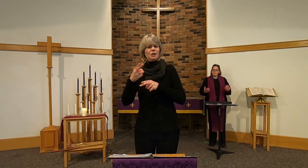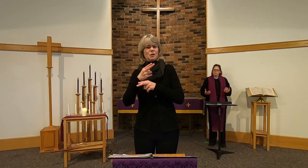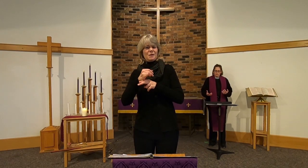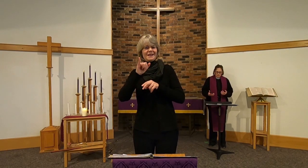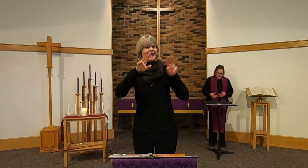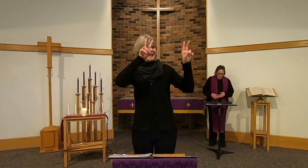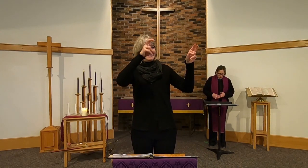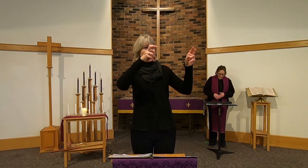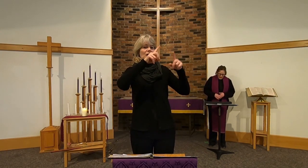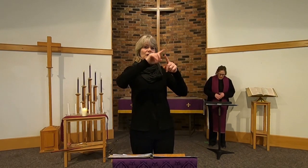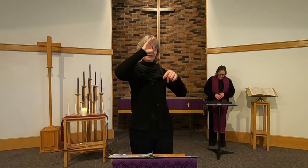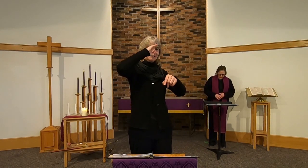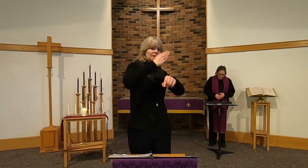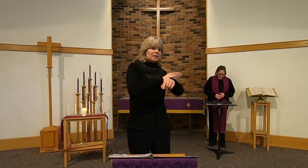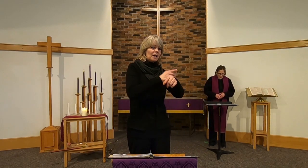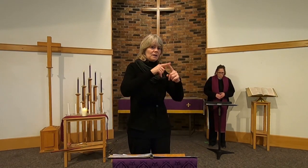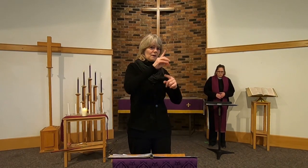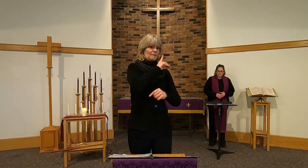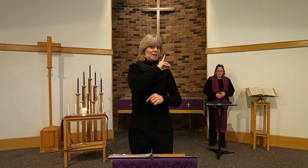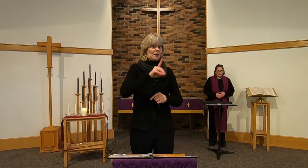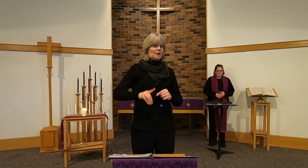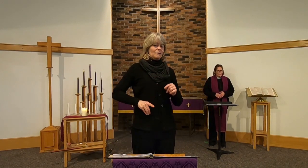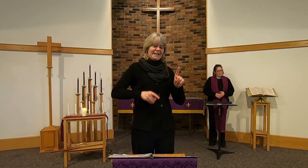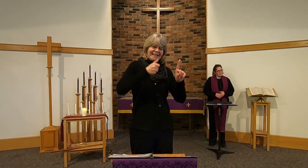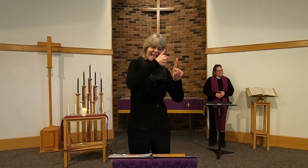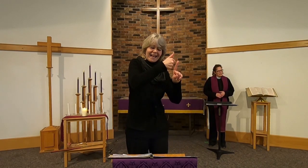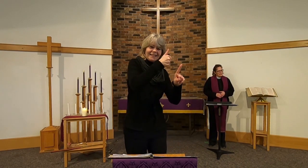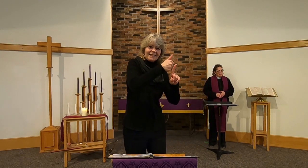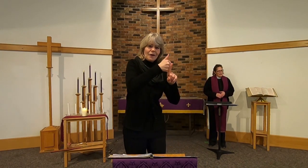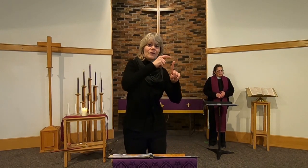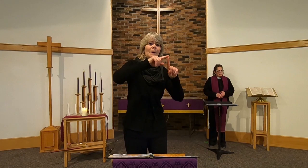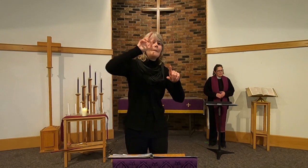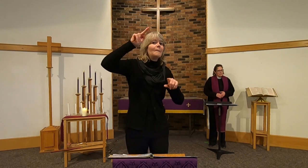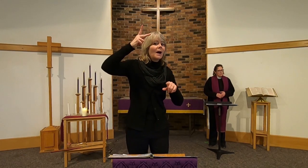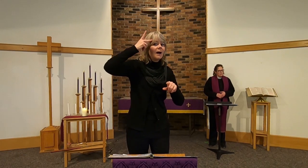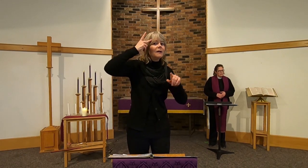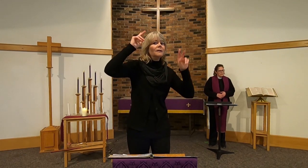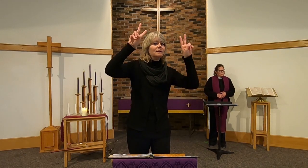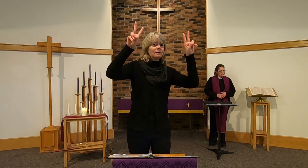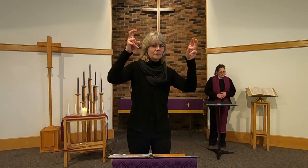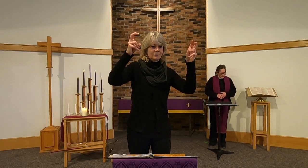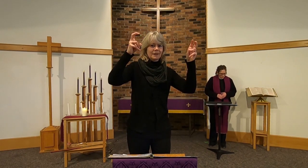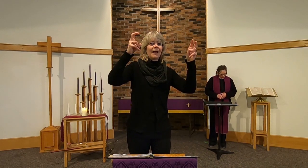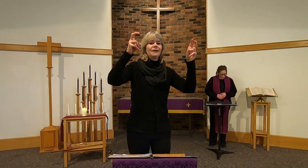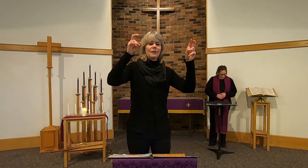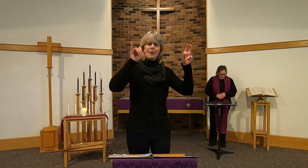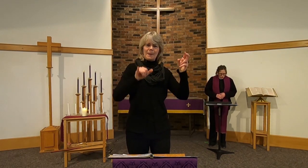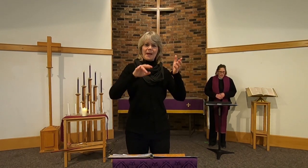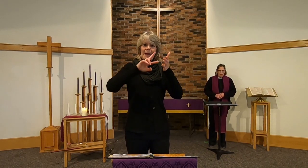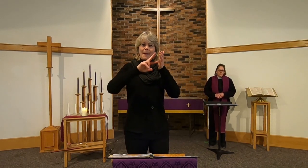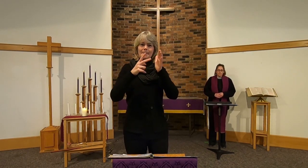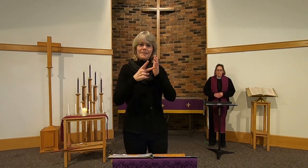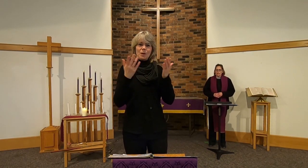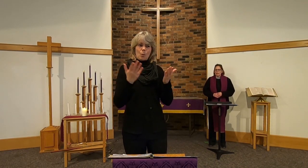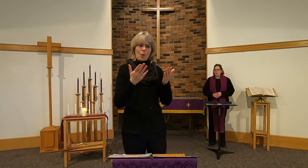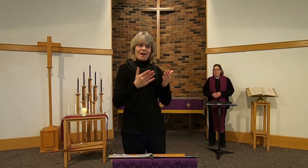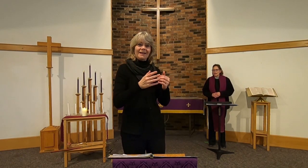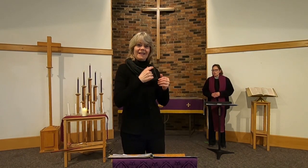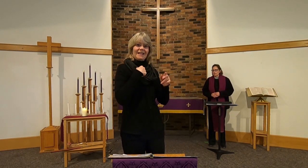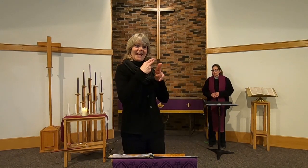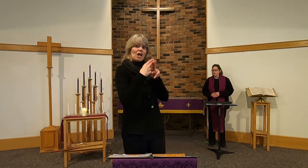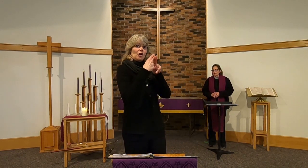that was a political title that indicated that Jesus would be